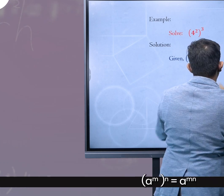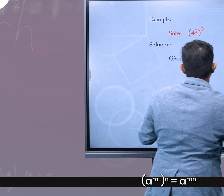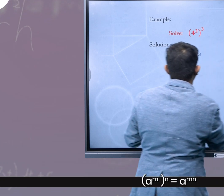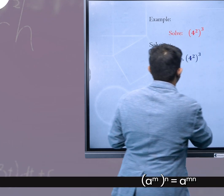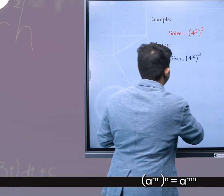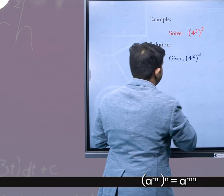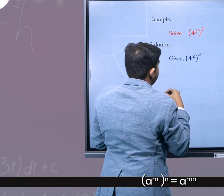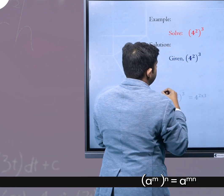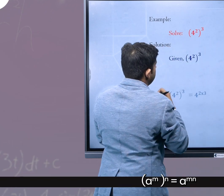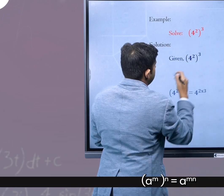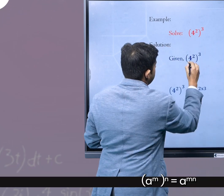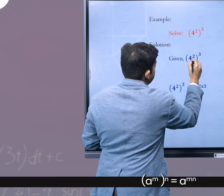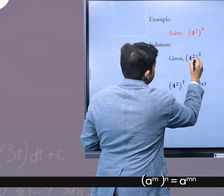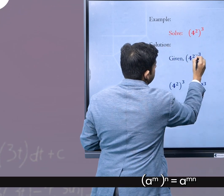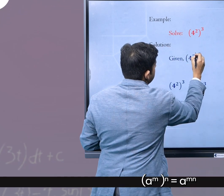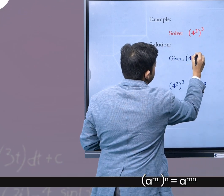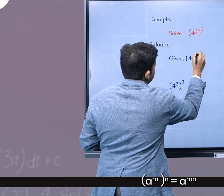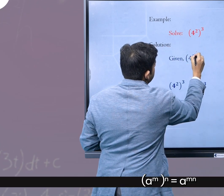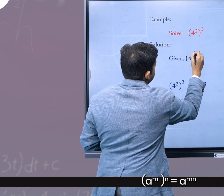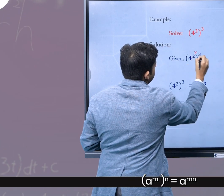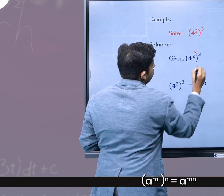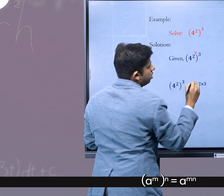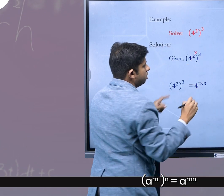to the power of m whole to the power of n is equal to a to the power of mn.